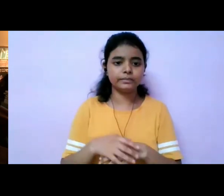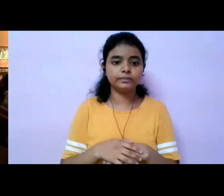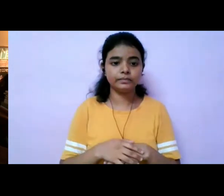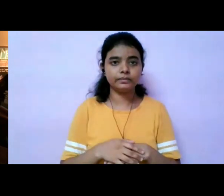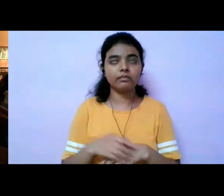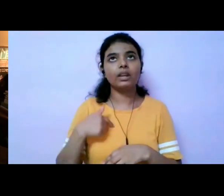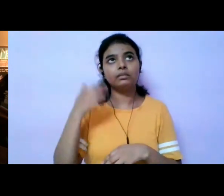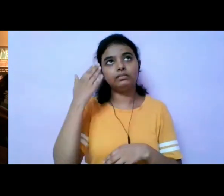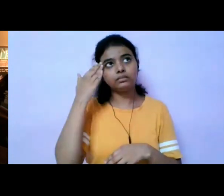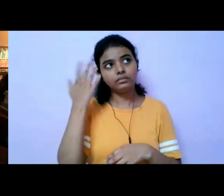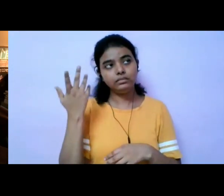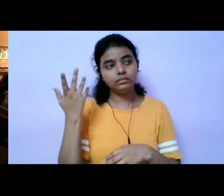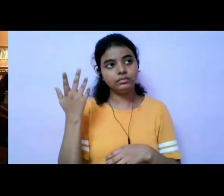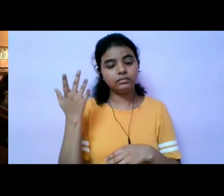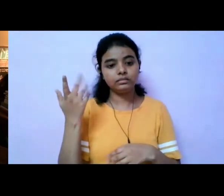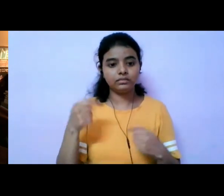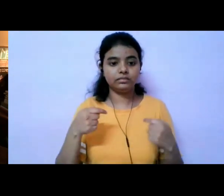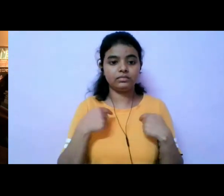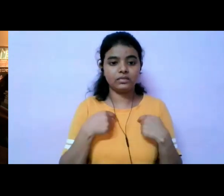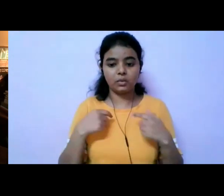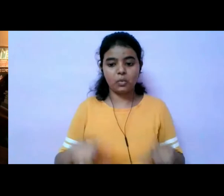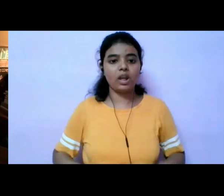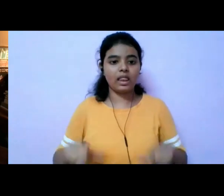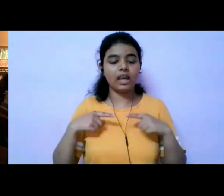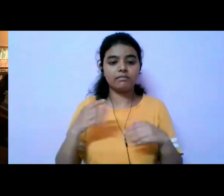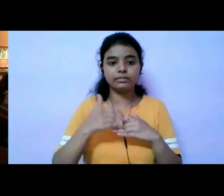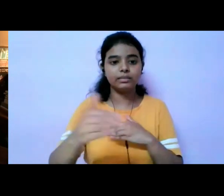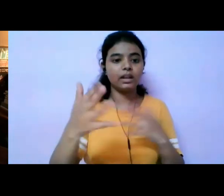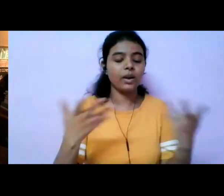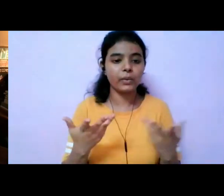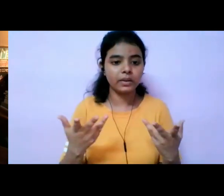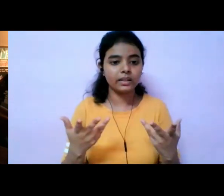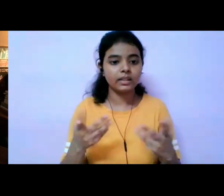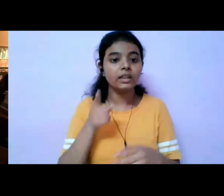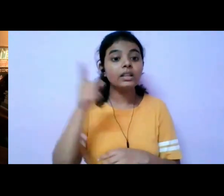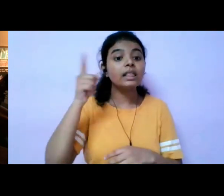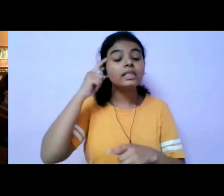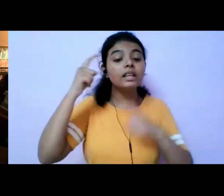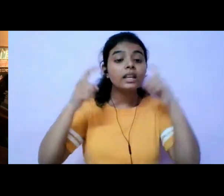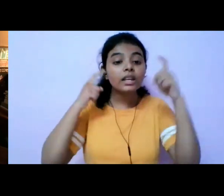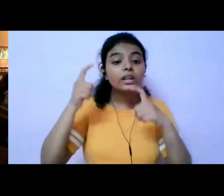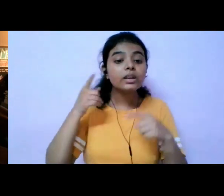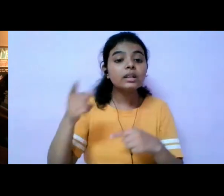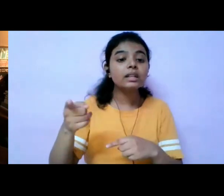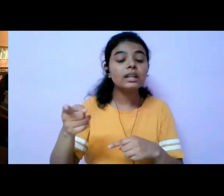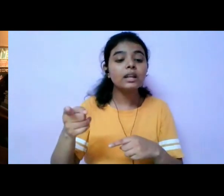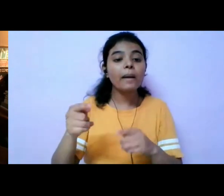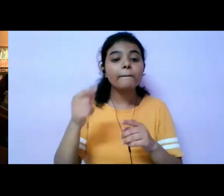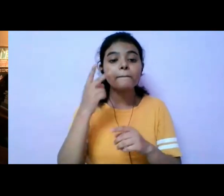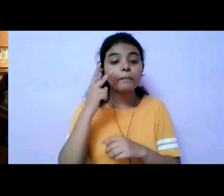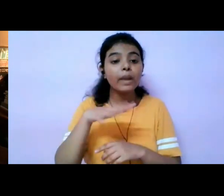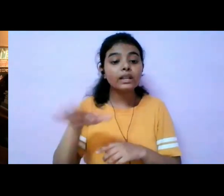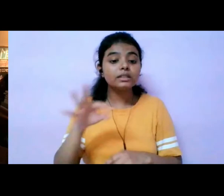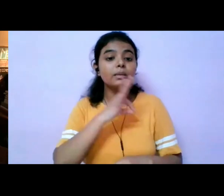when I think, how my light is spent, he's thinking about what advantage blindness brought to